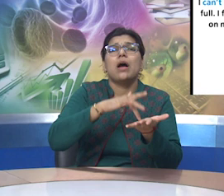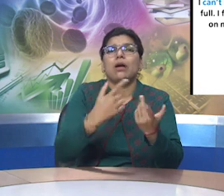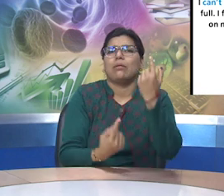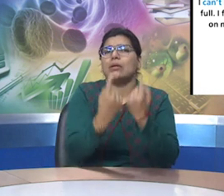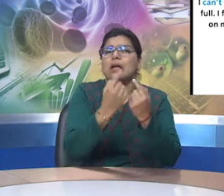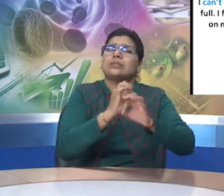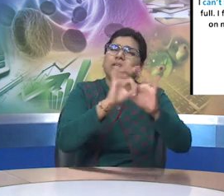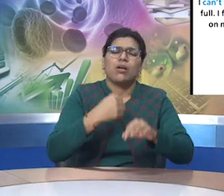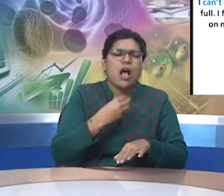I am